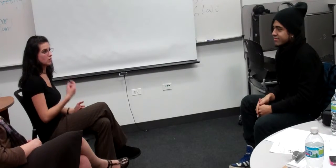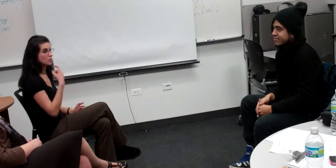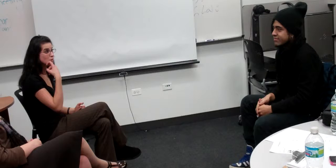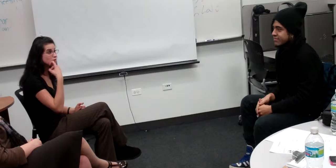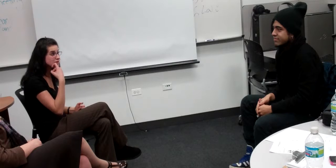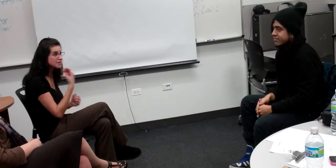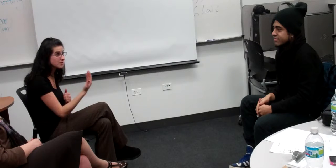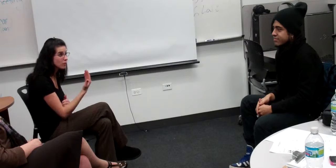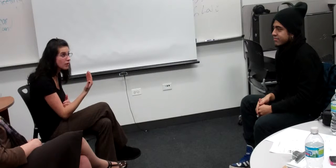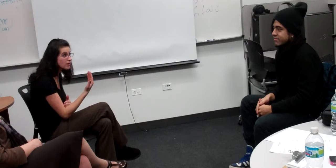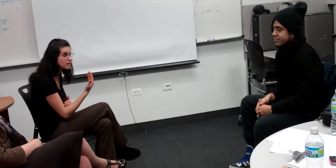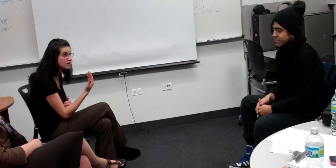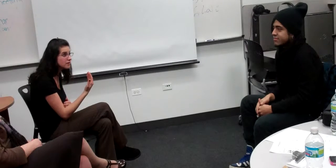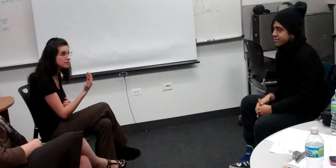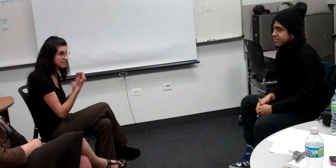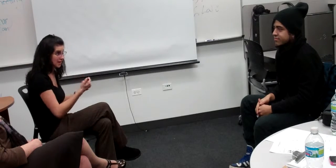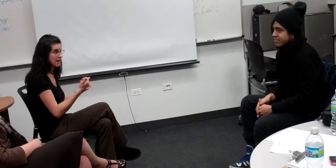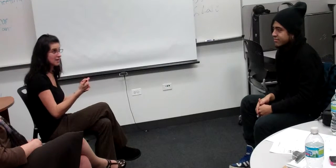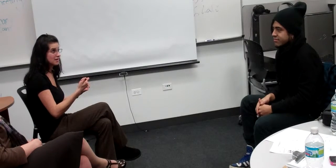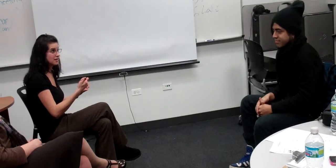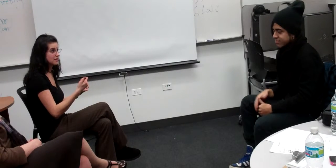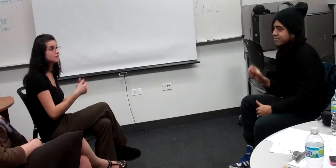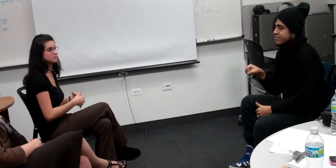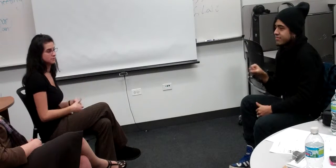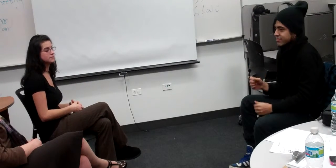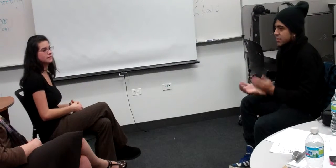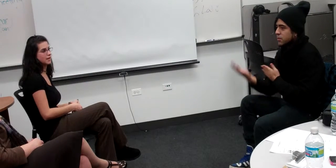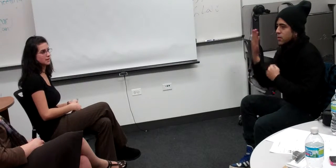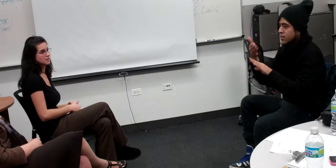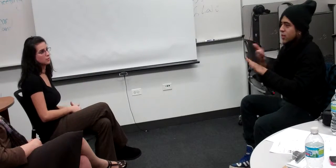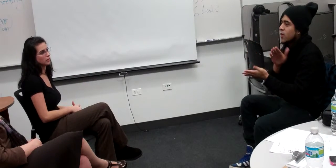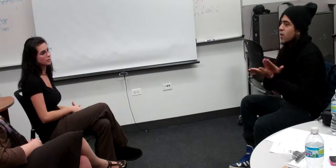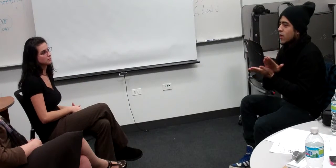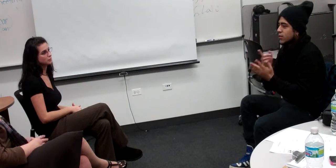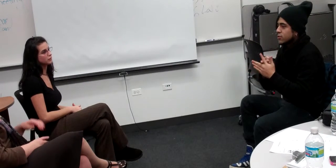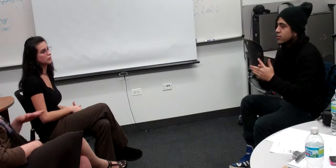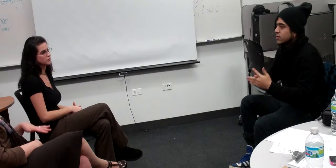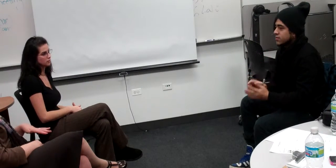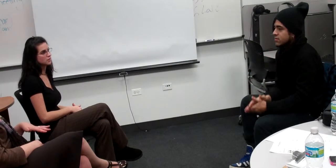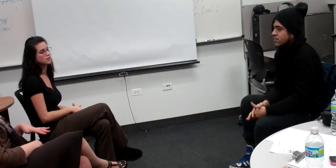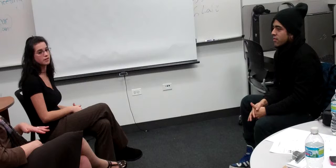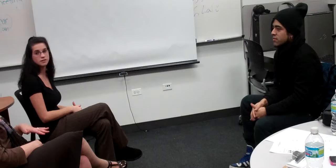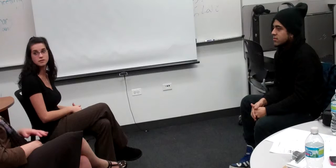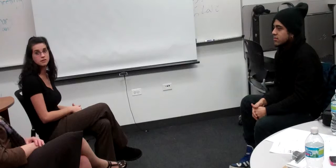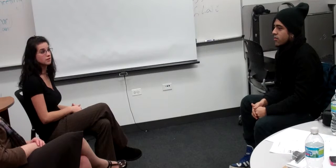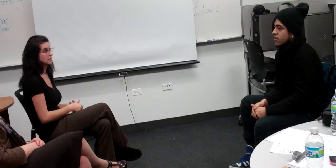goodness. And no, and that was here at